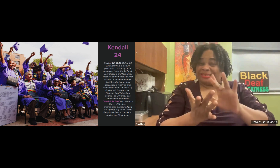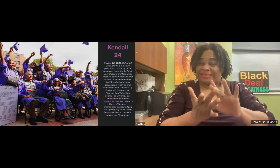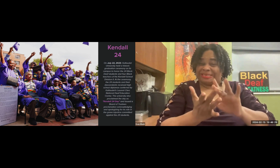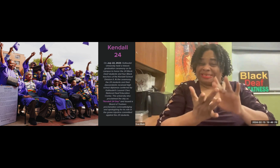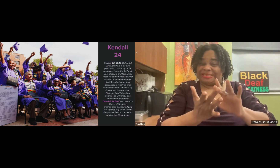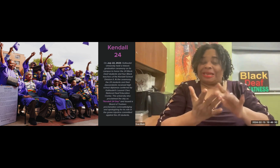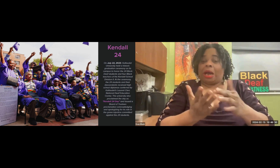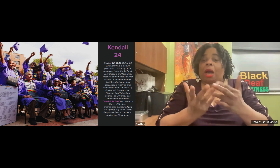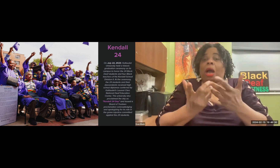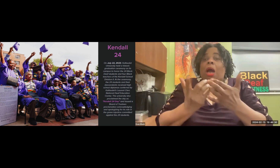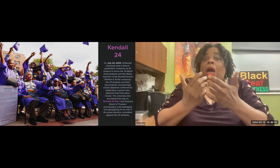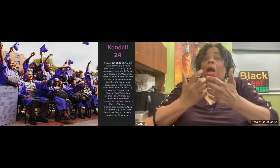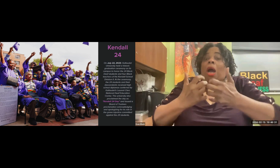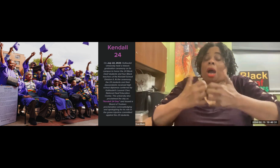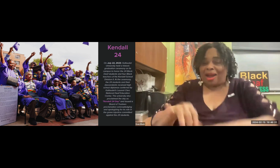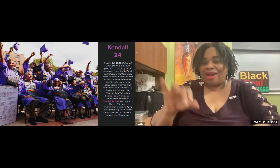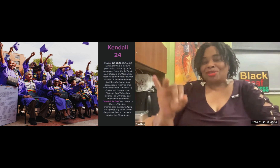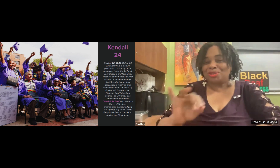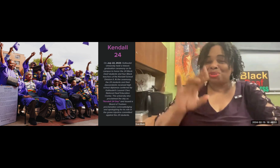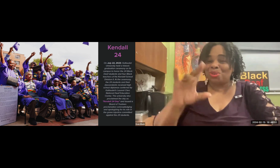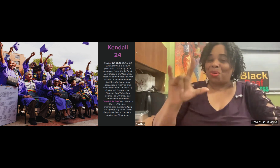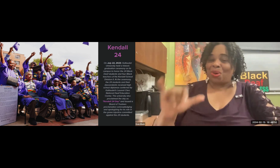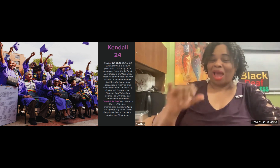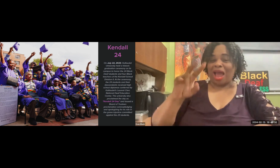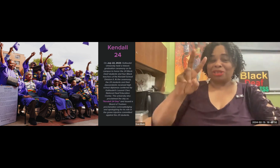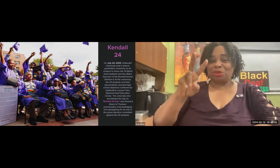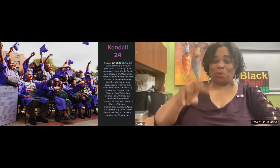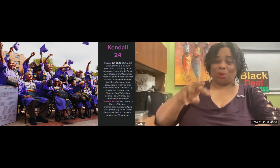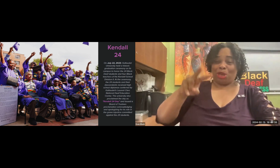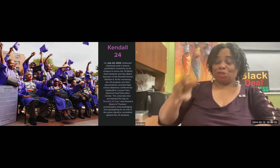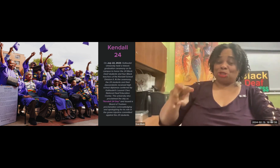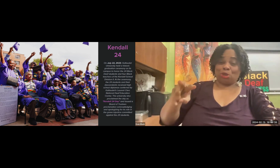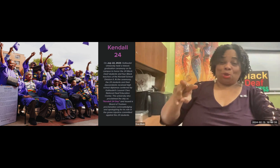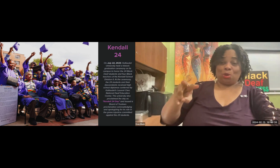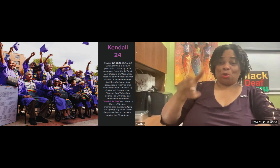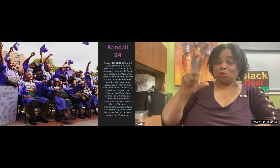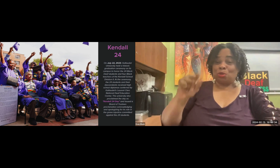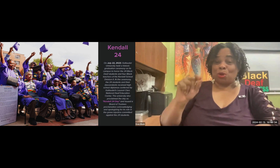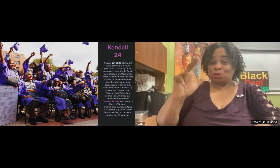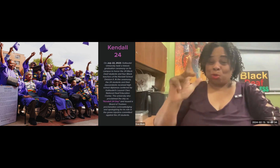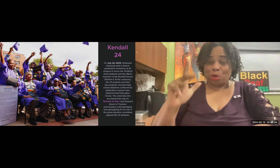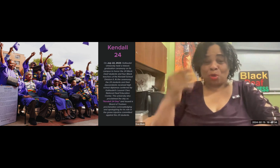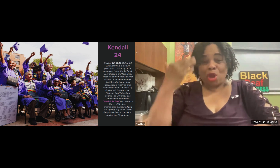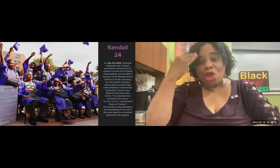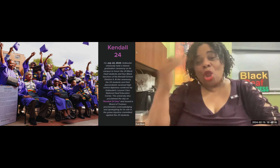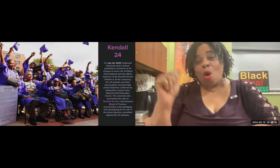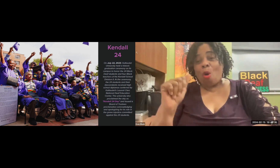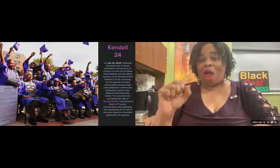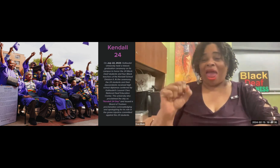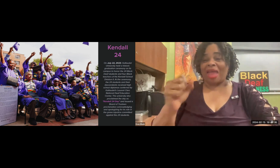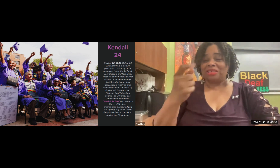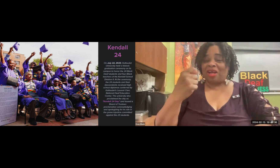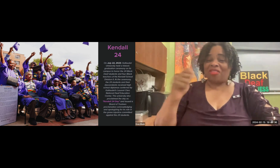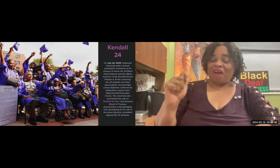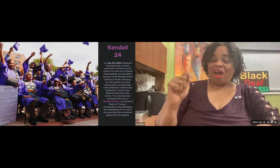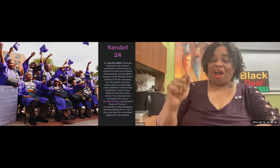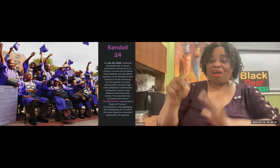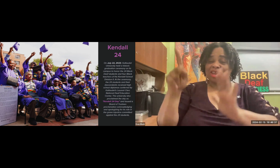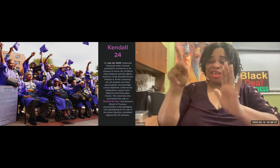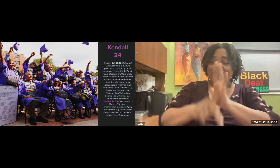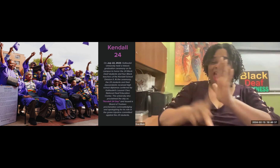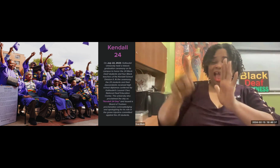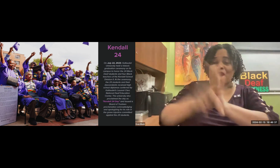it was basically destroying history is what they did. So it wasn't until July 22